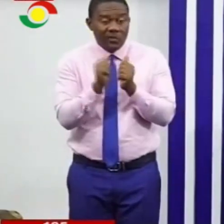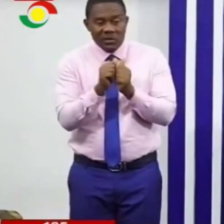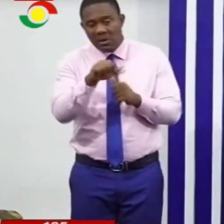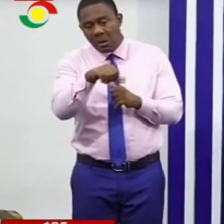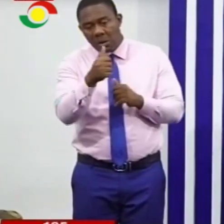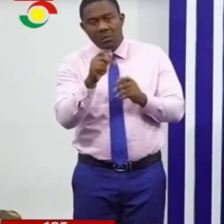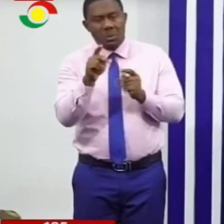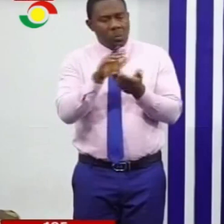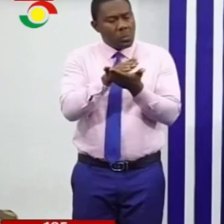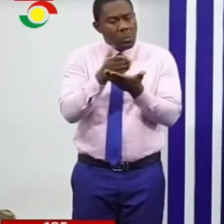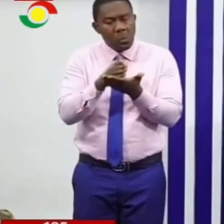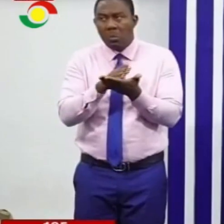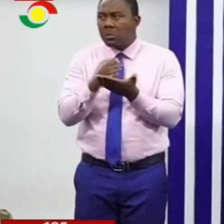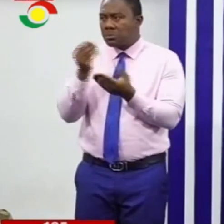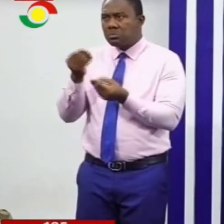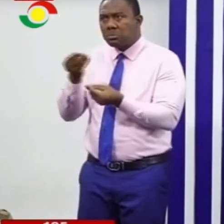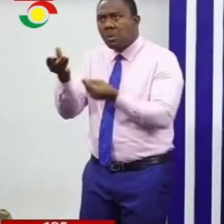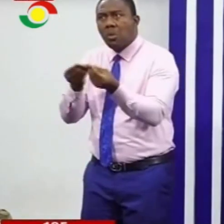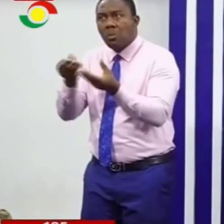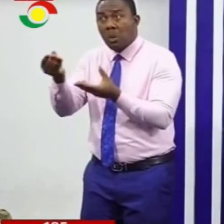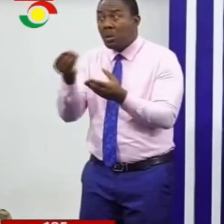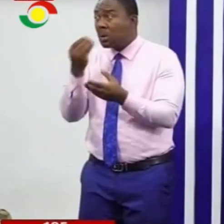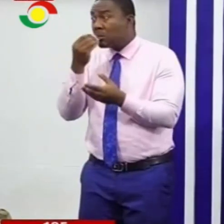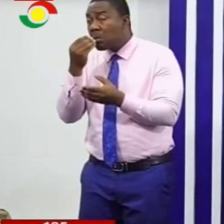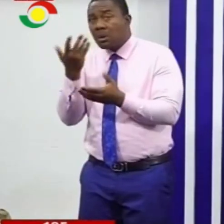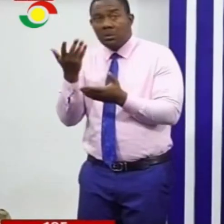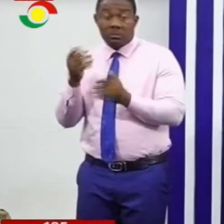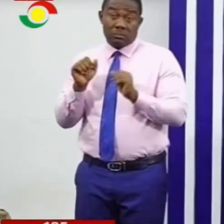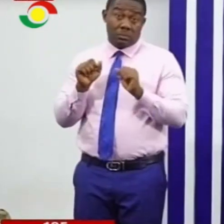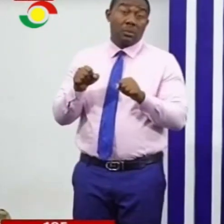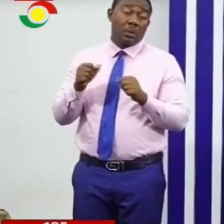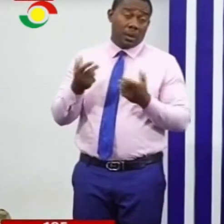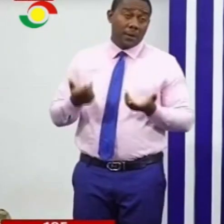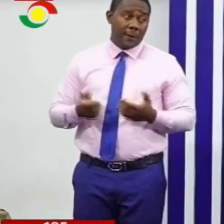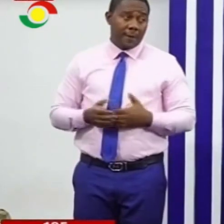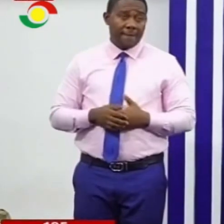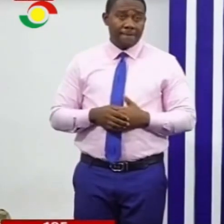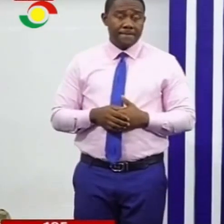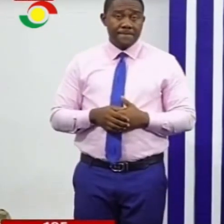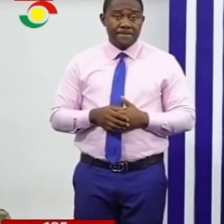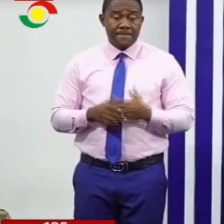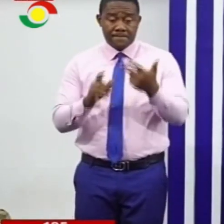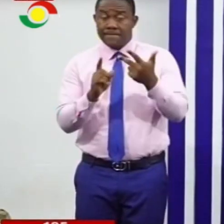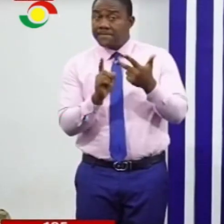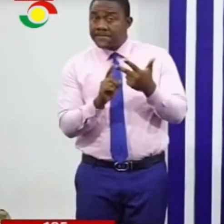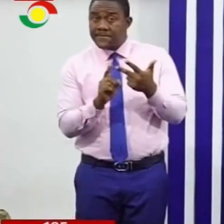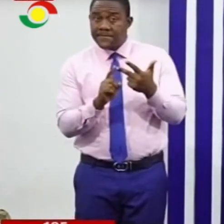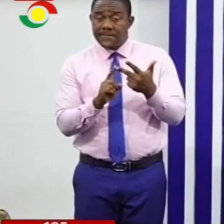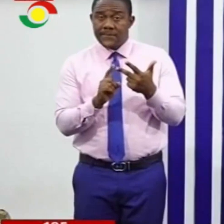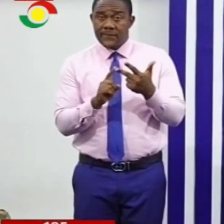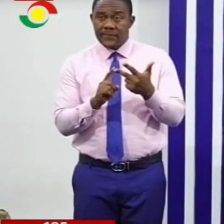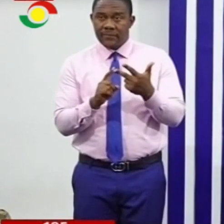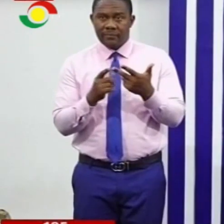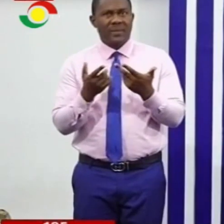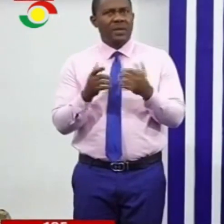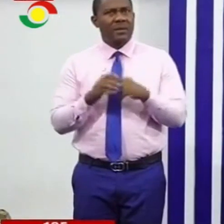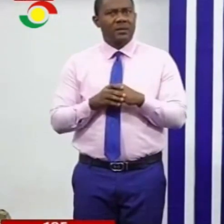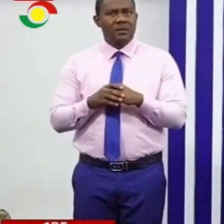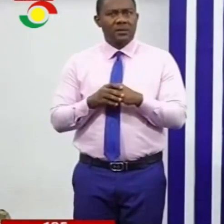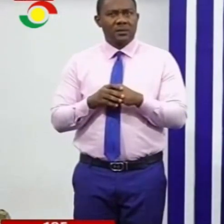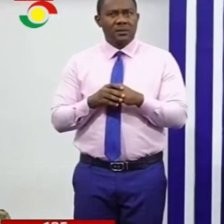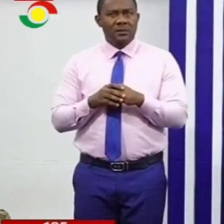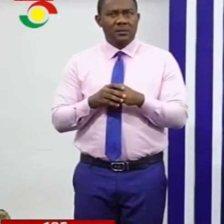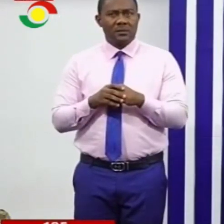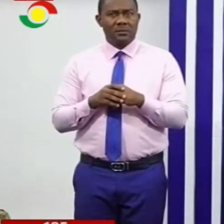e bo mo moden se ye behwe na sabri mpo no yetu mi ama o meduane ansana ejuma kakra omo beye